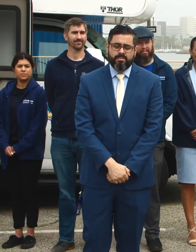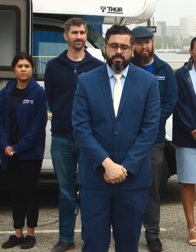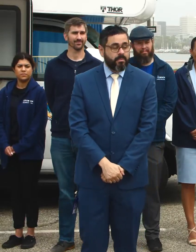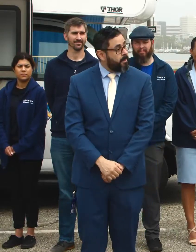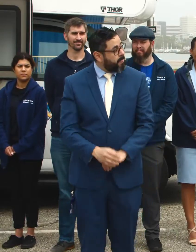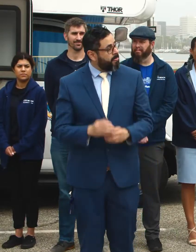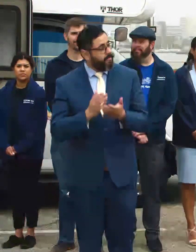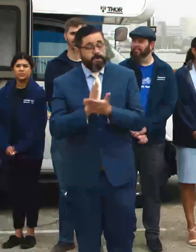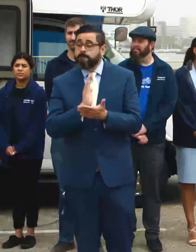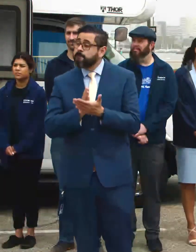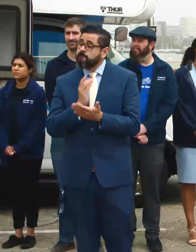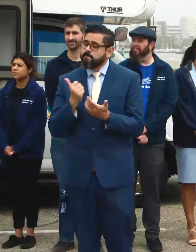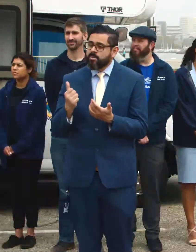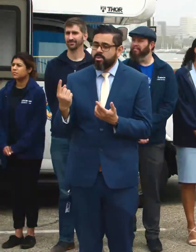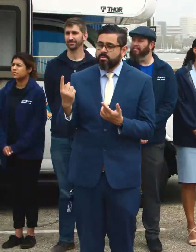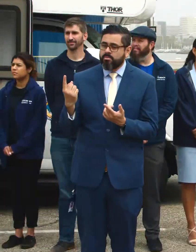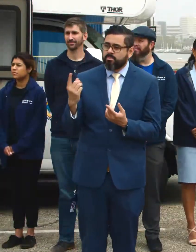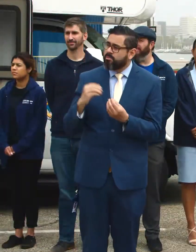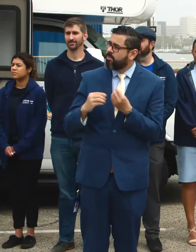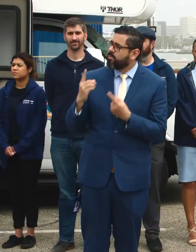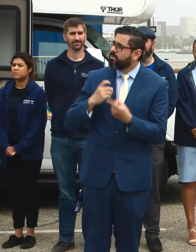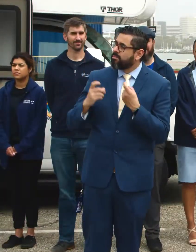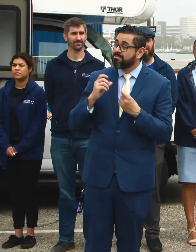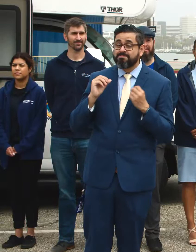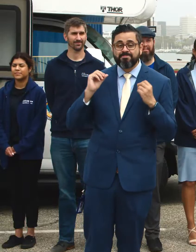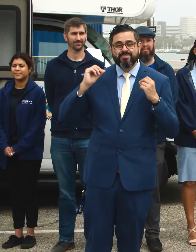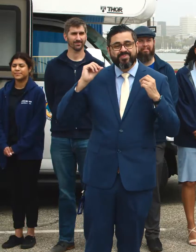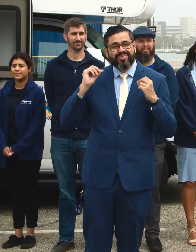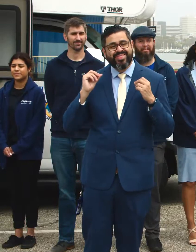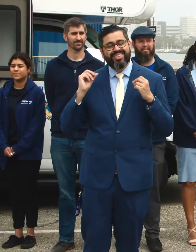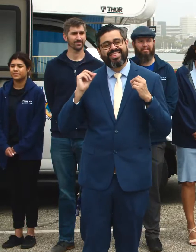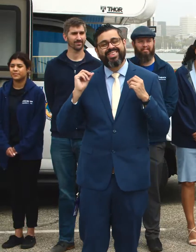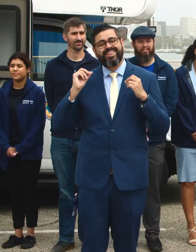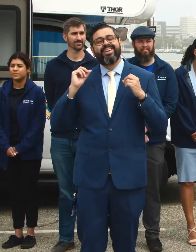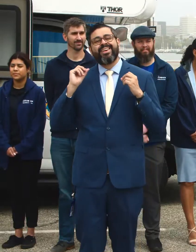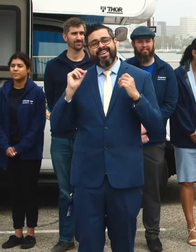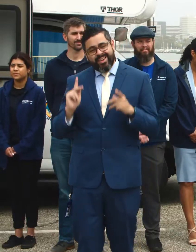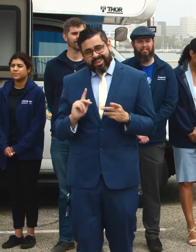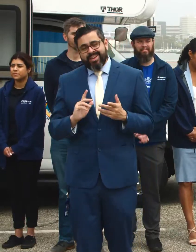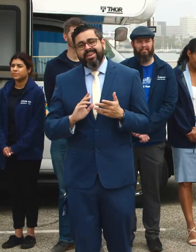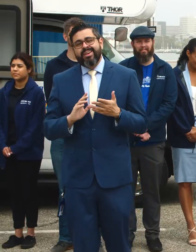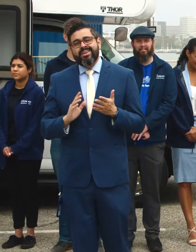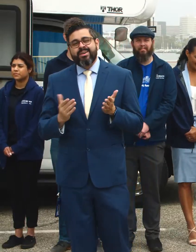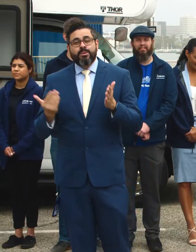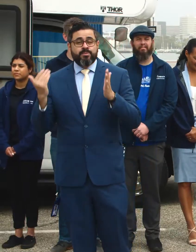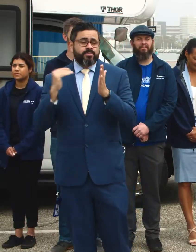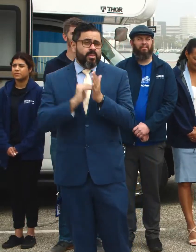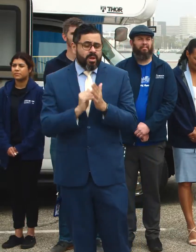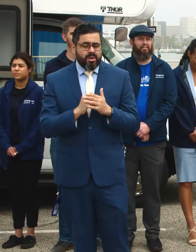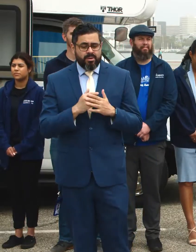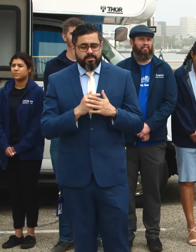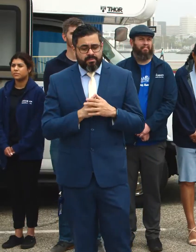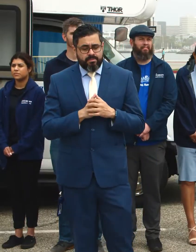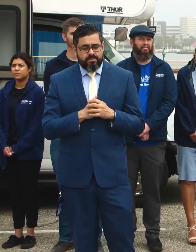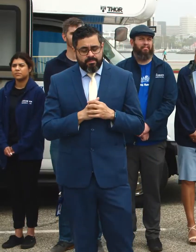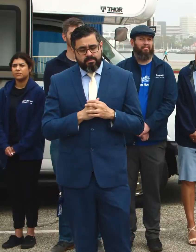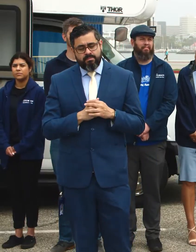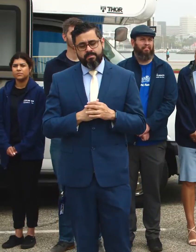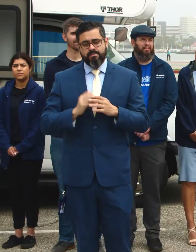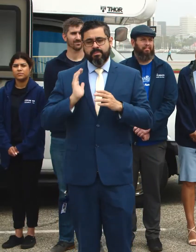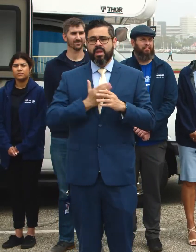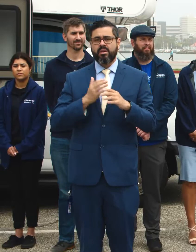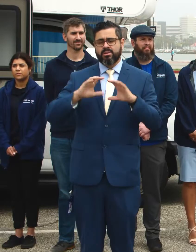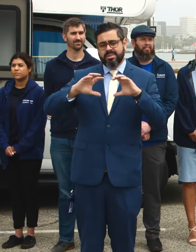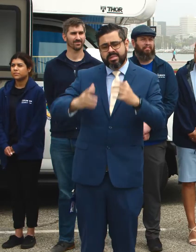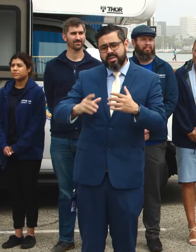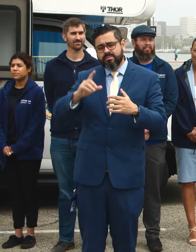All right, anyone else? Okay. Well, again, I'll tell you, our team's been at